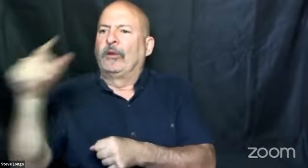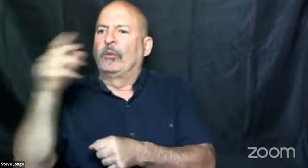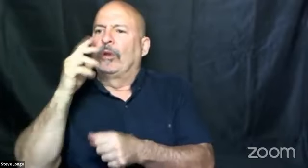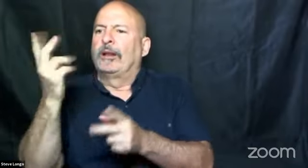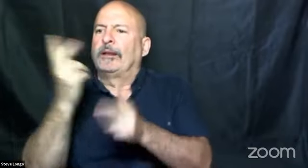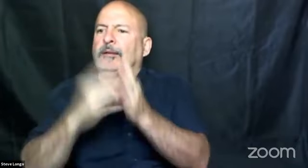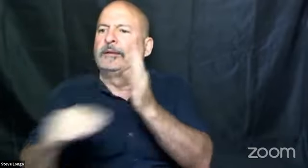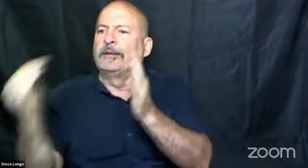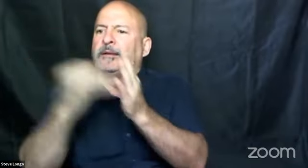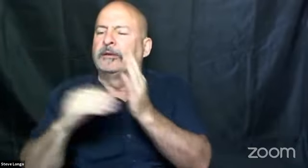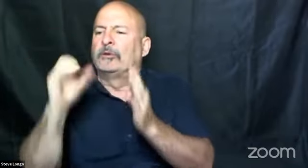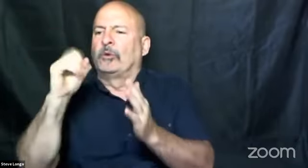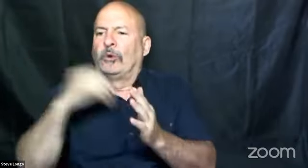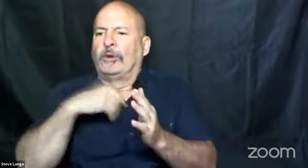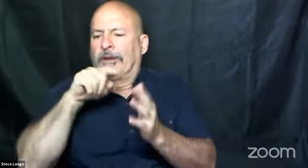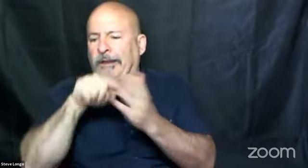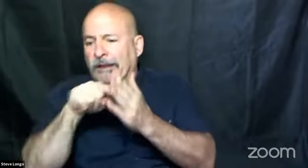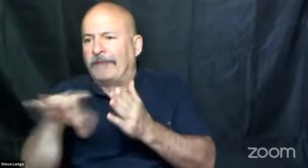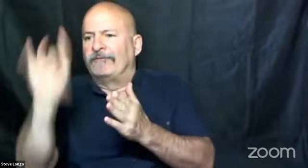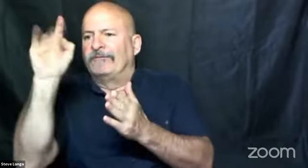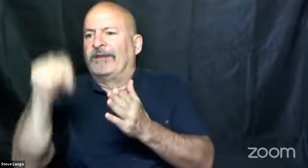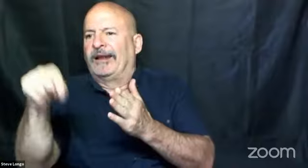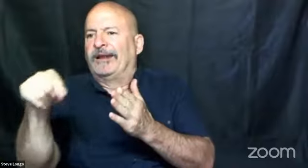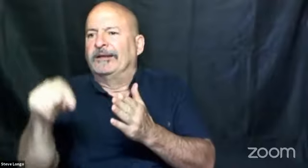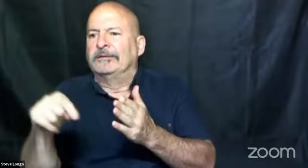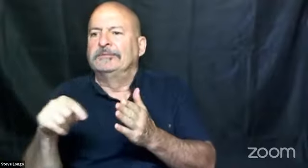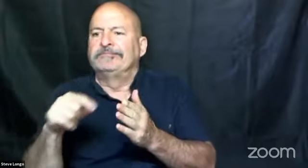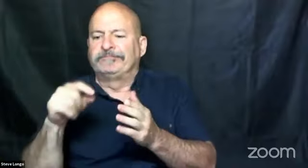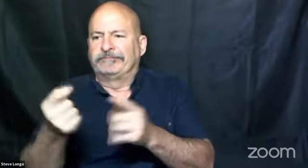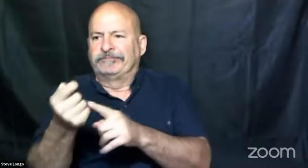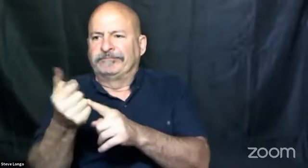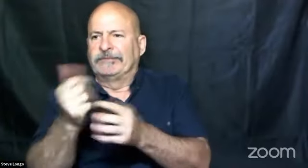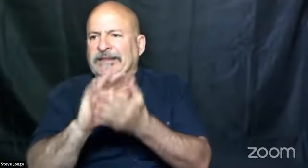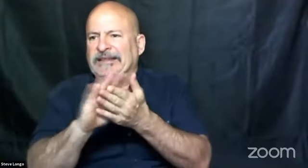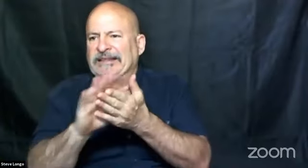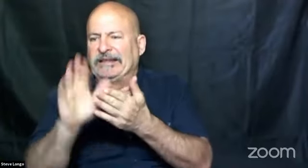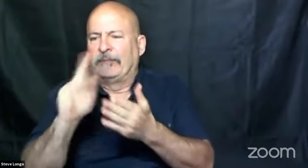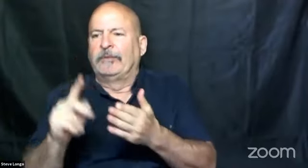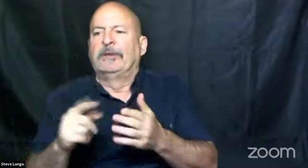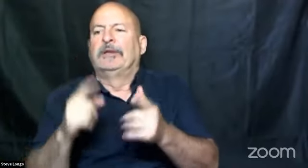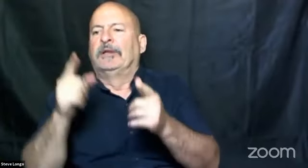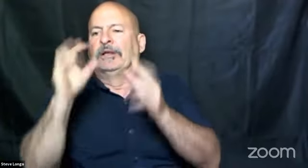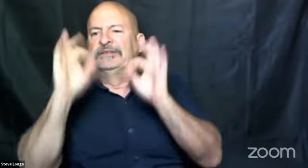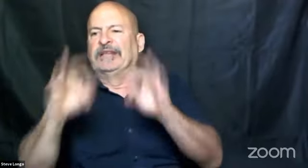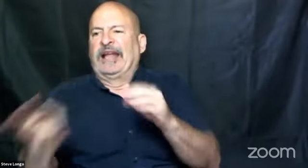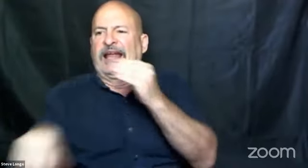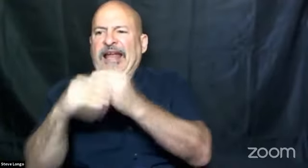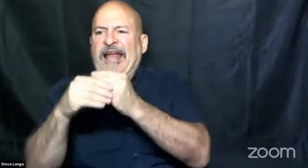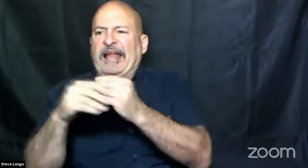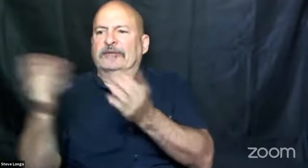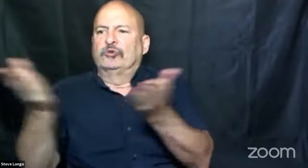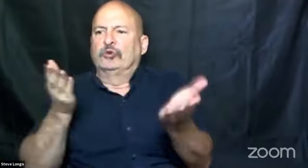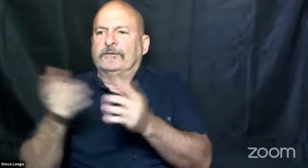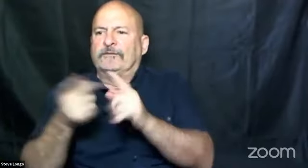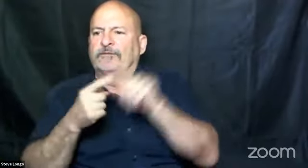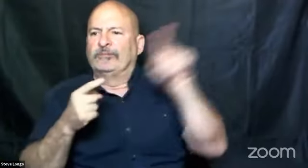And I also do recall that the database was having a few corrupt files and having to just refresh and clean that over and over and over again.